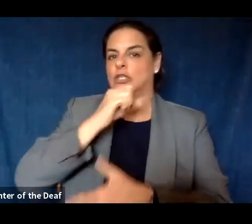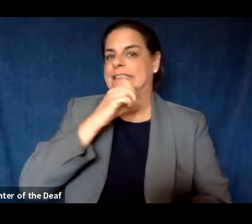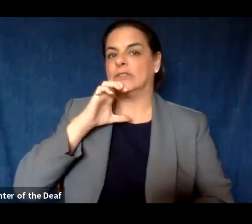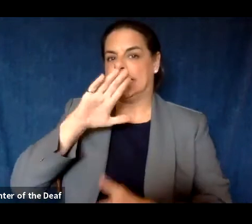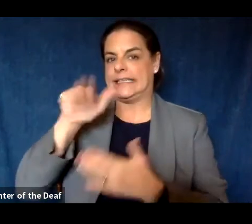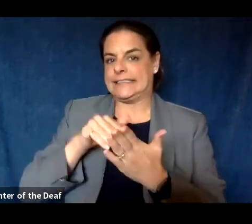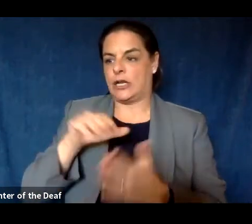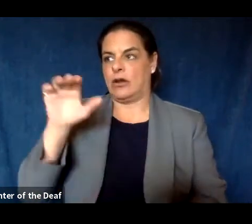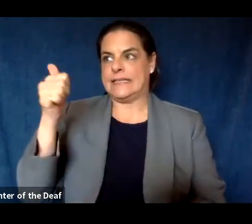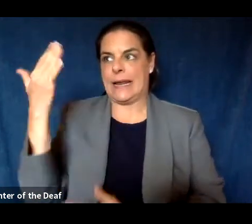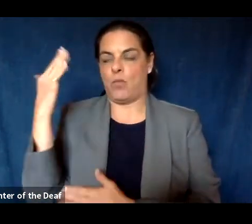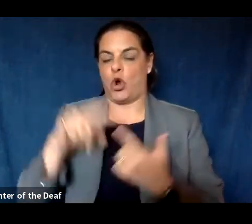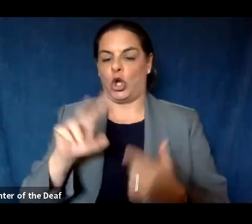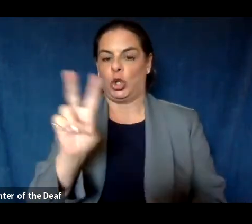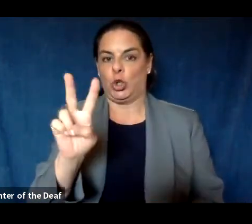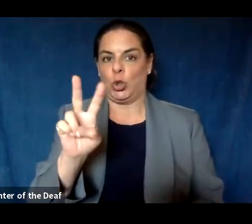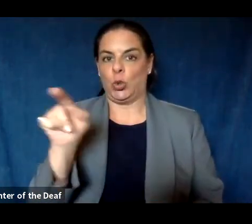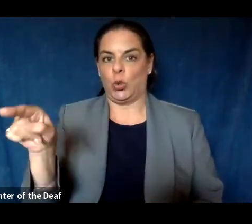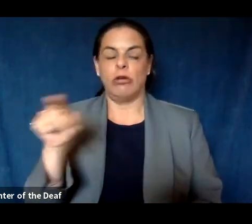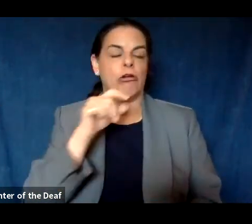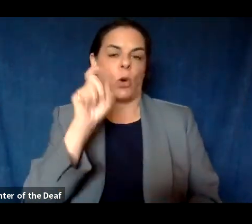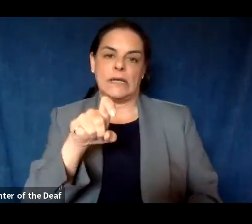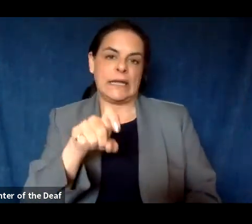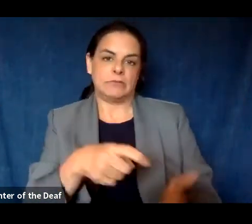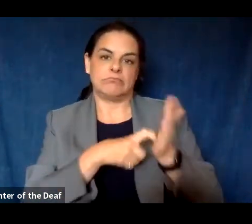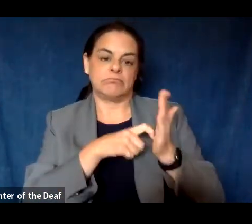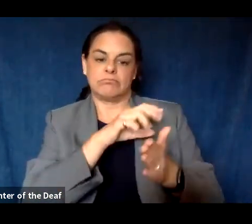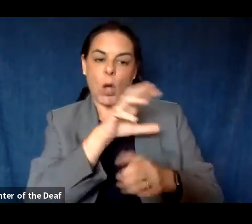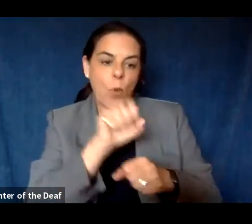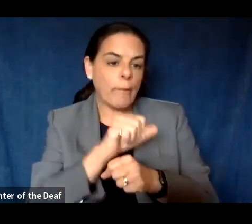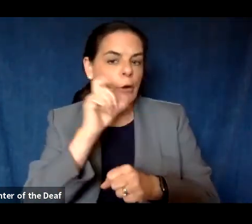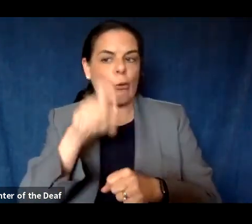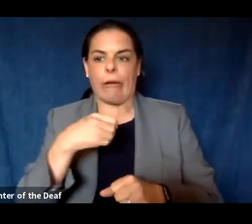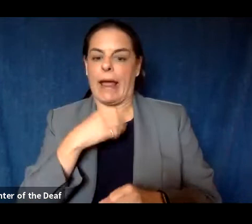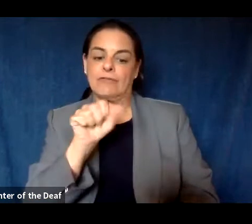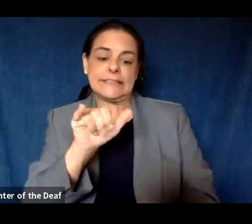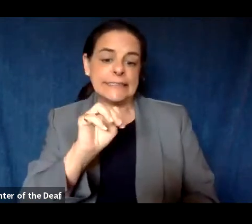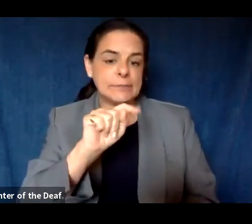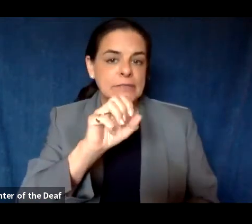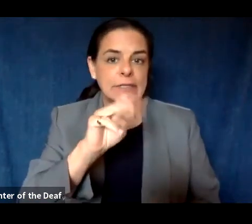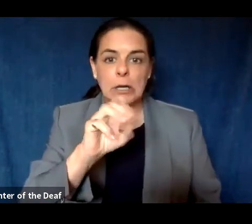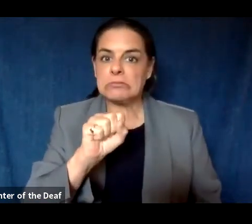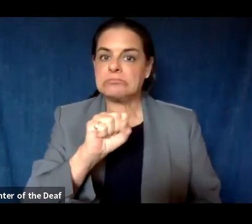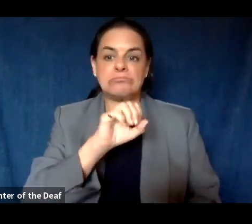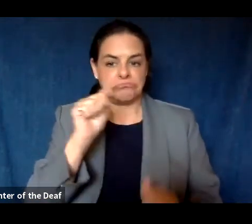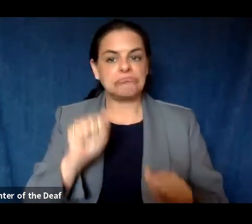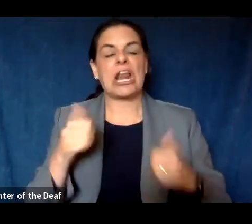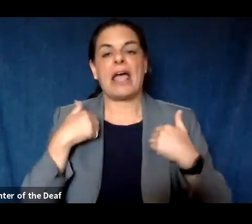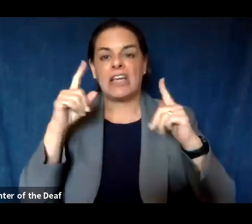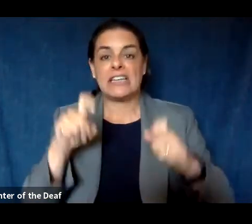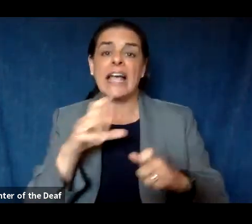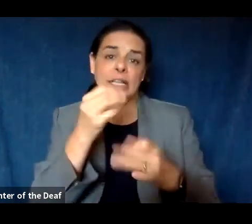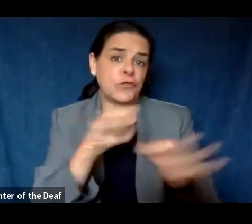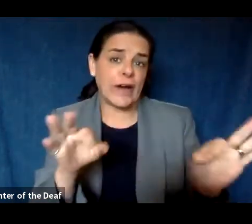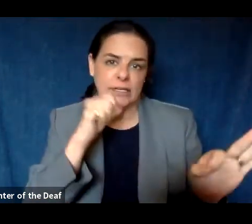not need to have an appointment or symptoms to be tested, and testing is at no cost to the individual. We chose this location